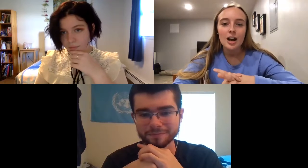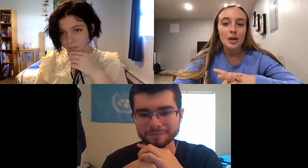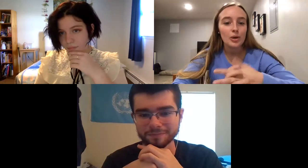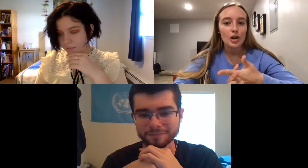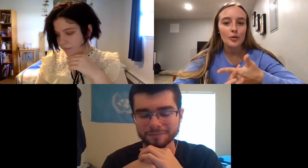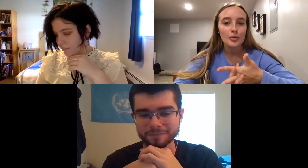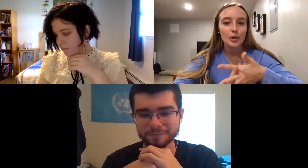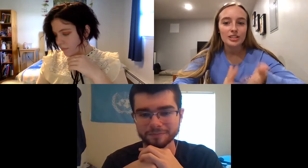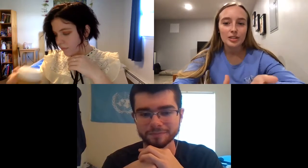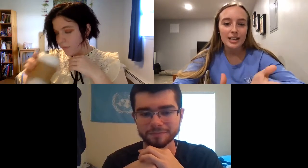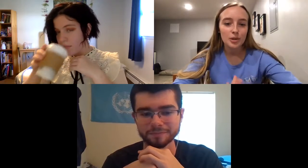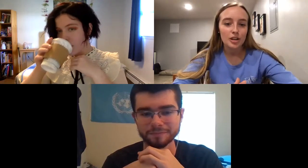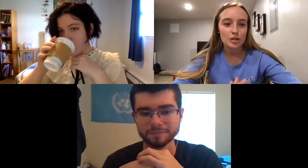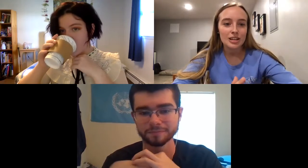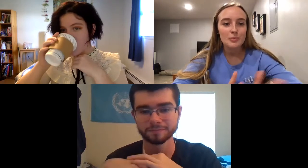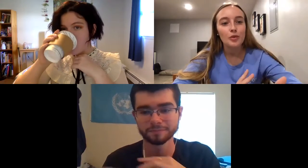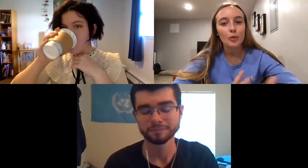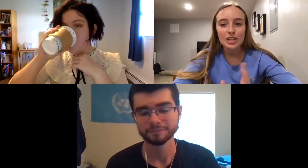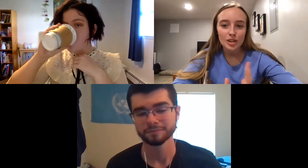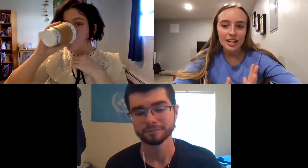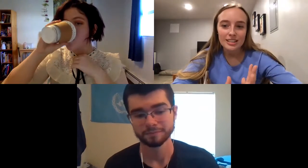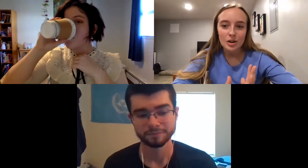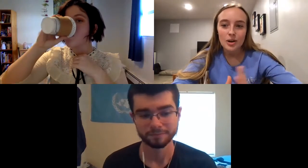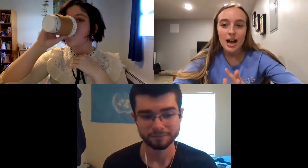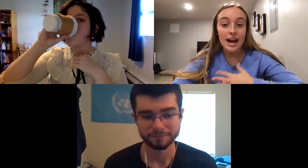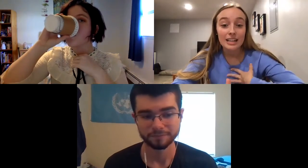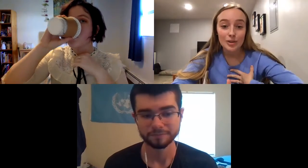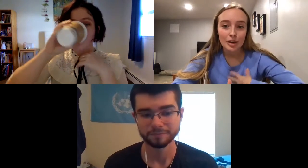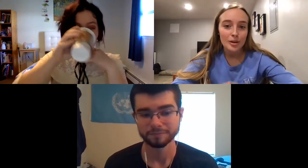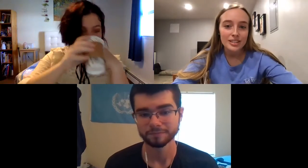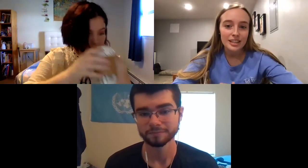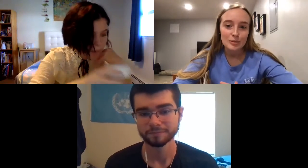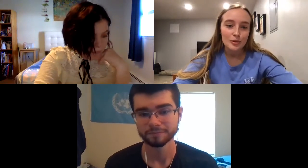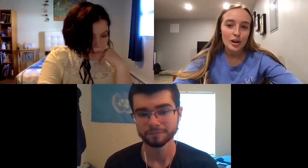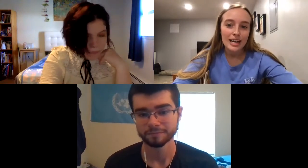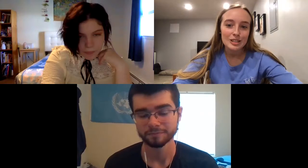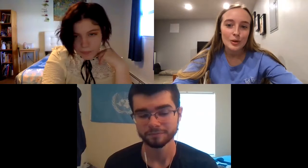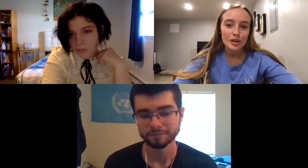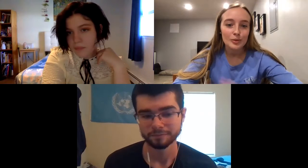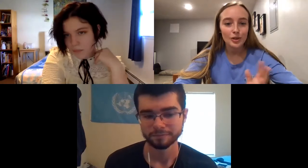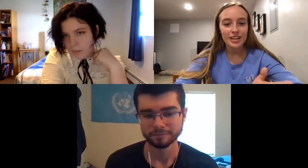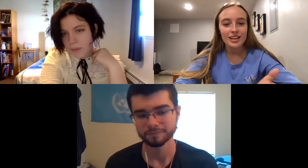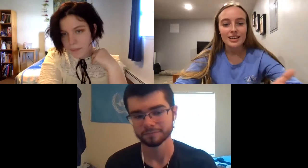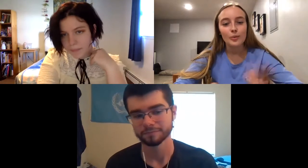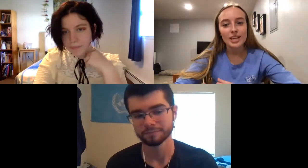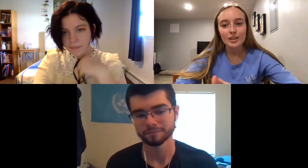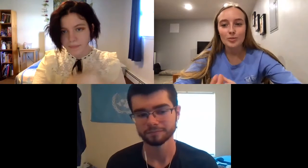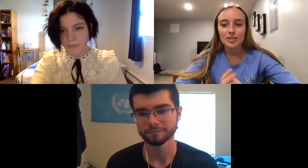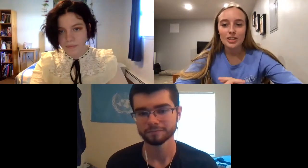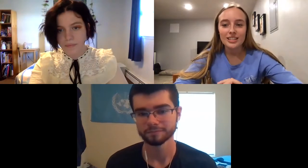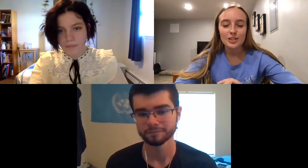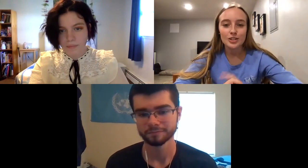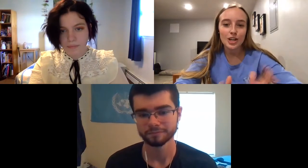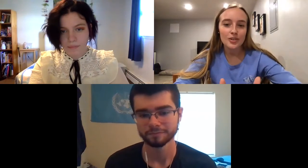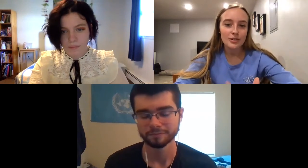that we thought we would bring to light because before we started ASL, I had never thought about these things before. And so we thought it was great that we get the